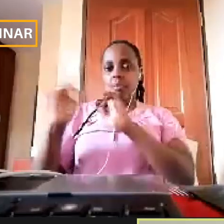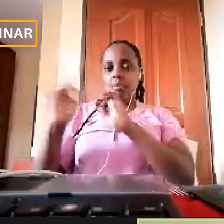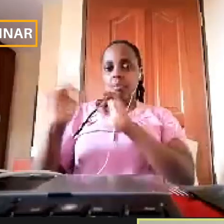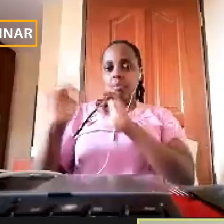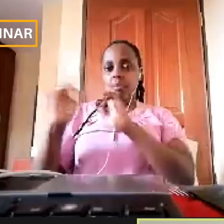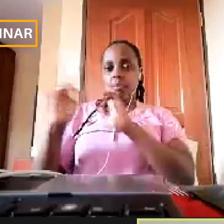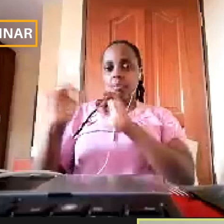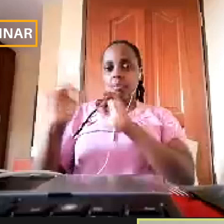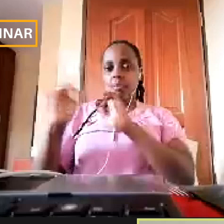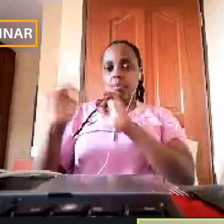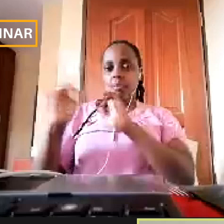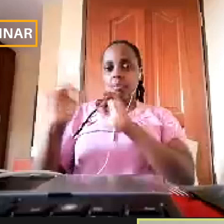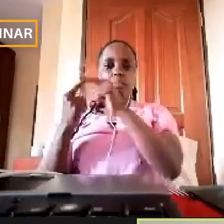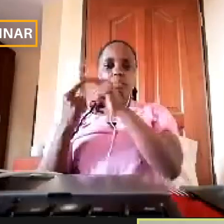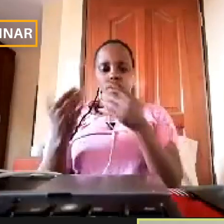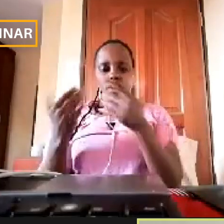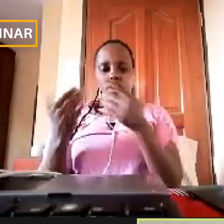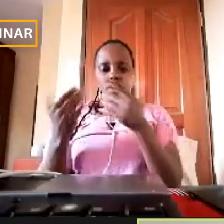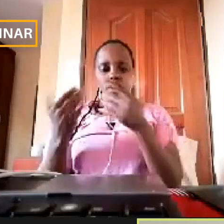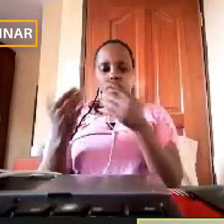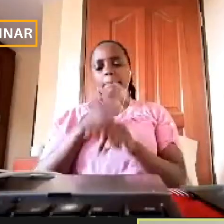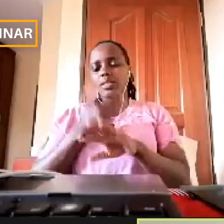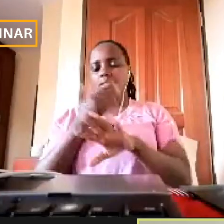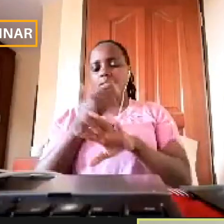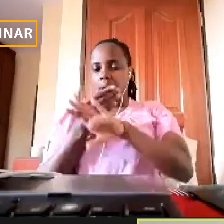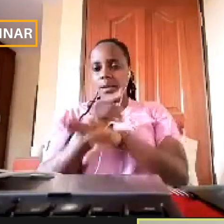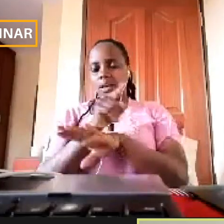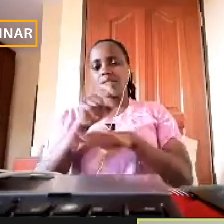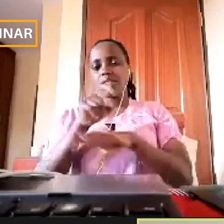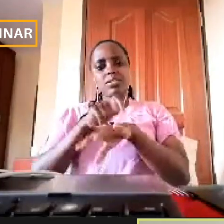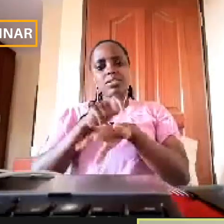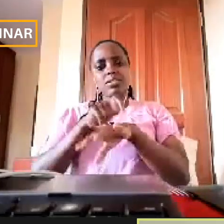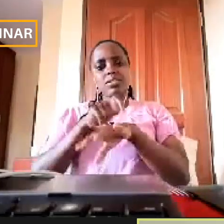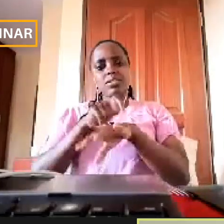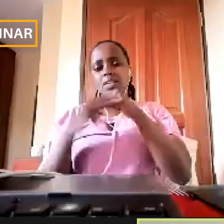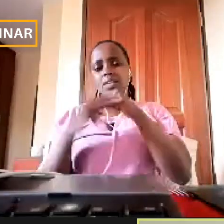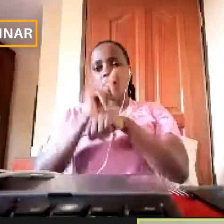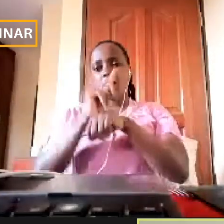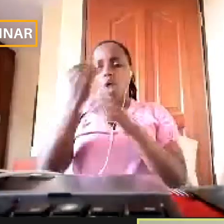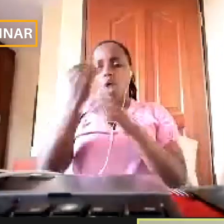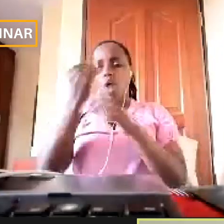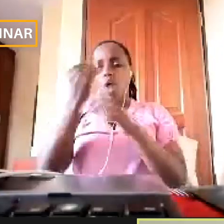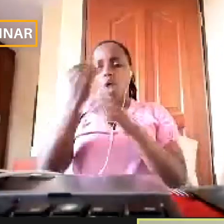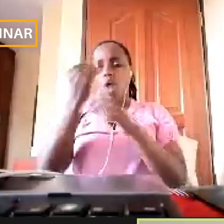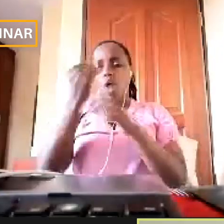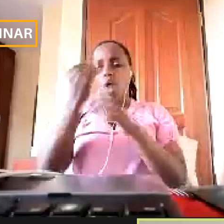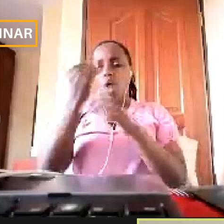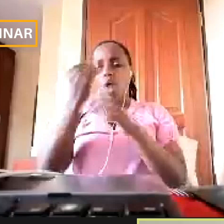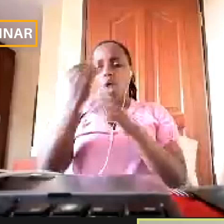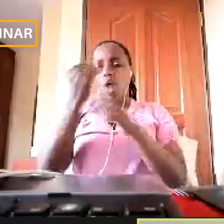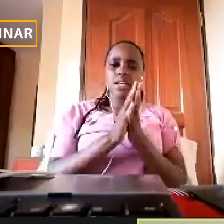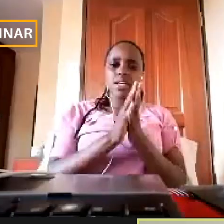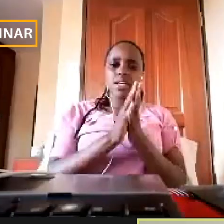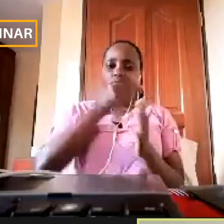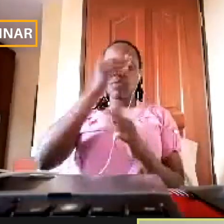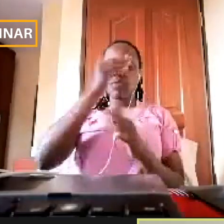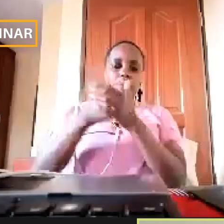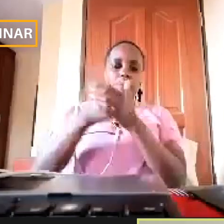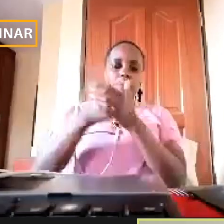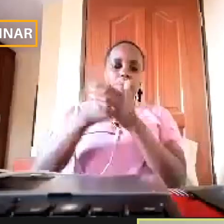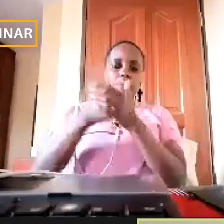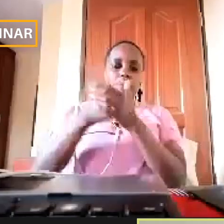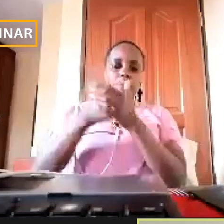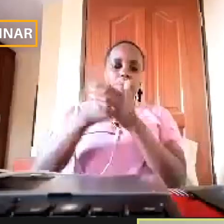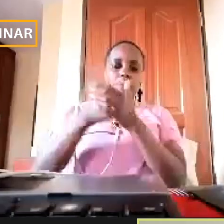country we are going to have an experience from, and I still beg we keep the time because we need to have a robust Q&A session at the